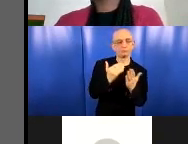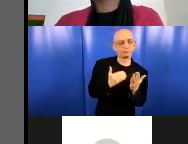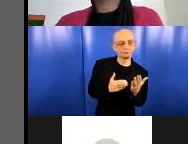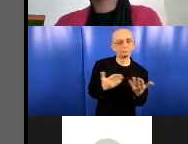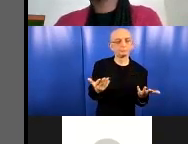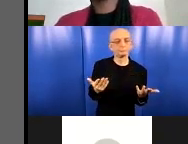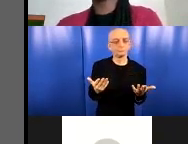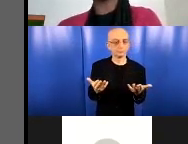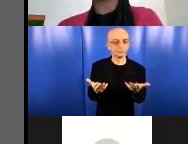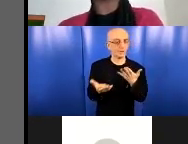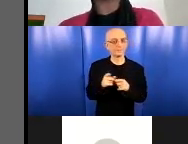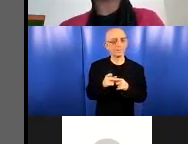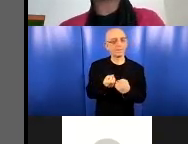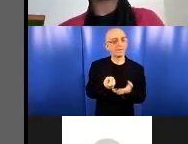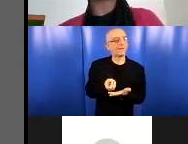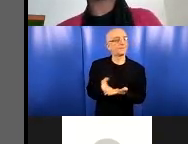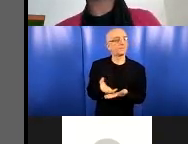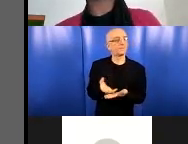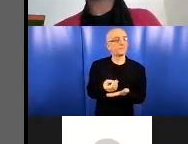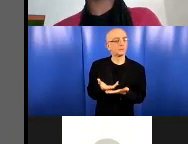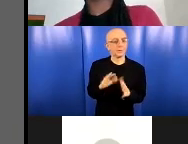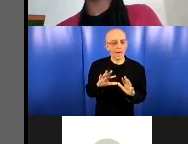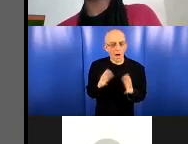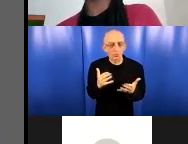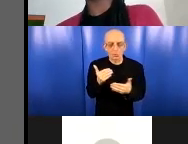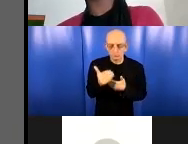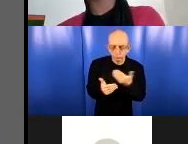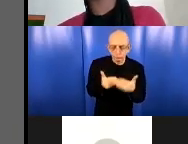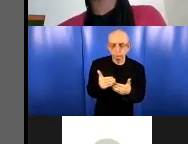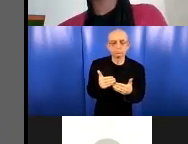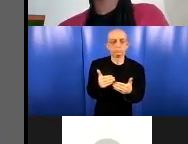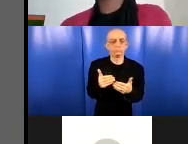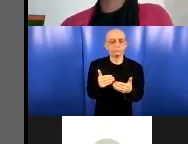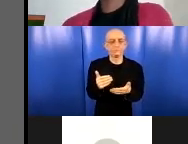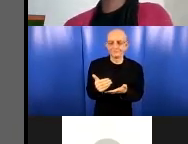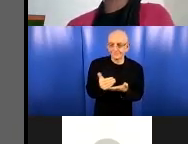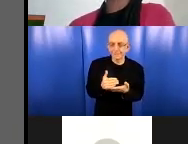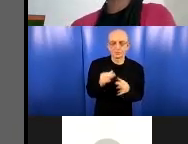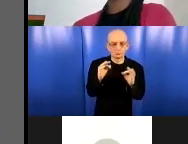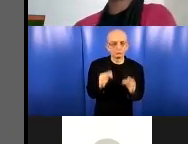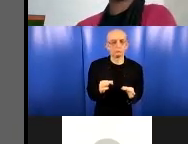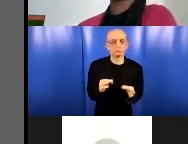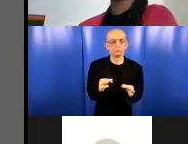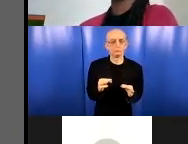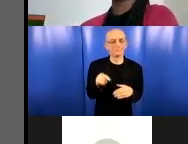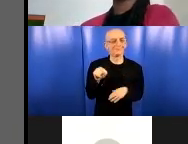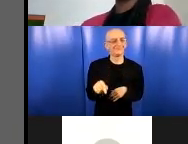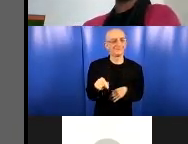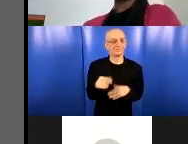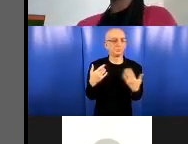about safeguarding. It's a very sensitive discussion